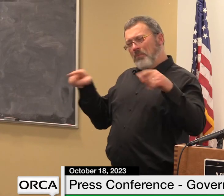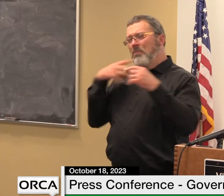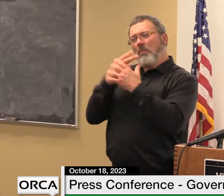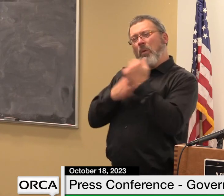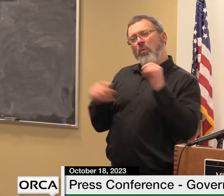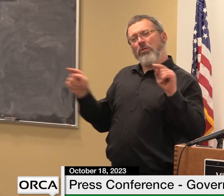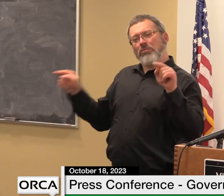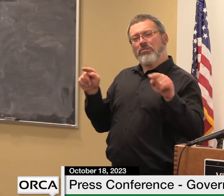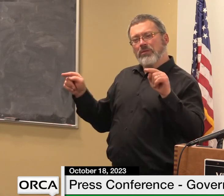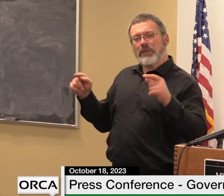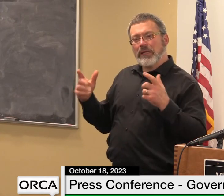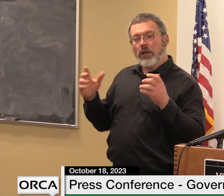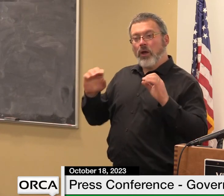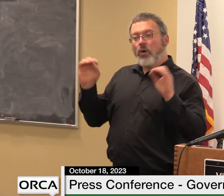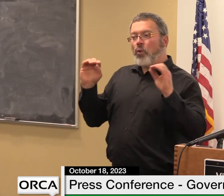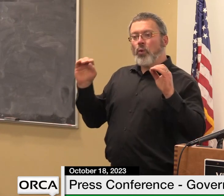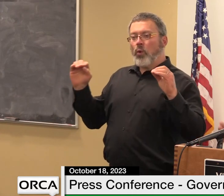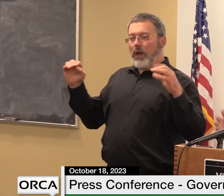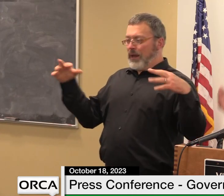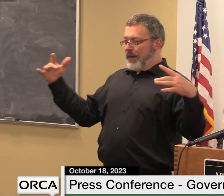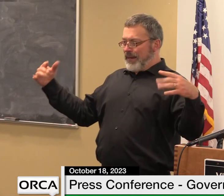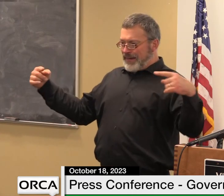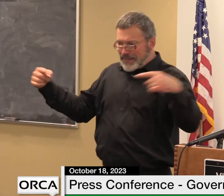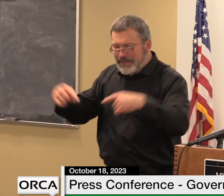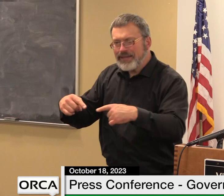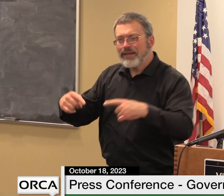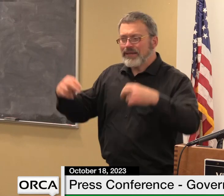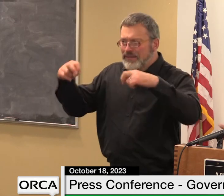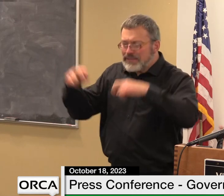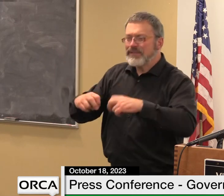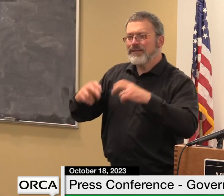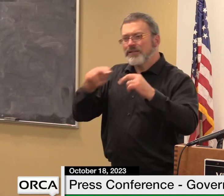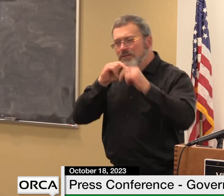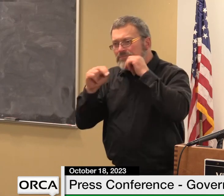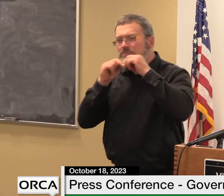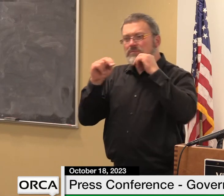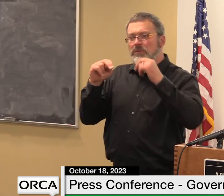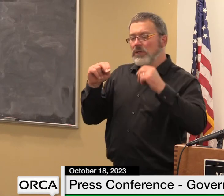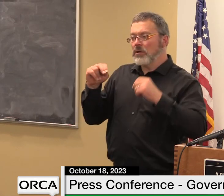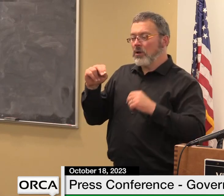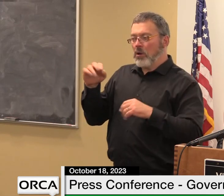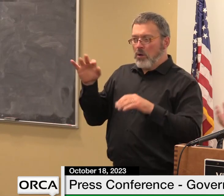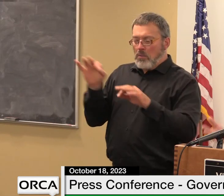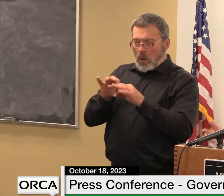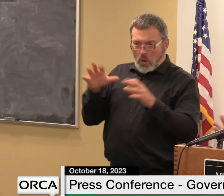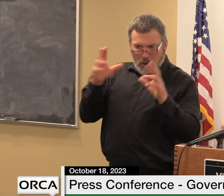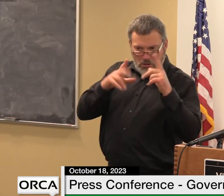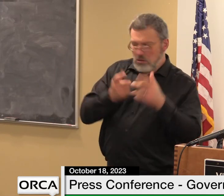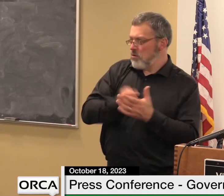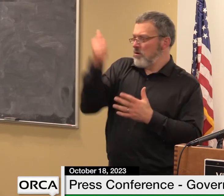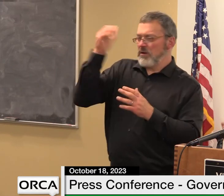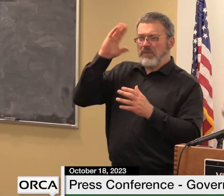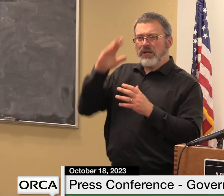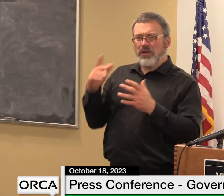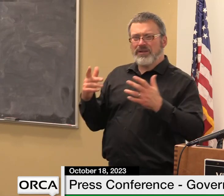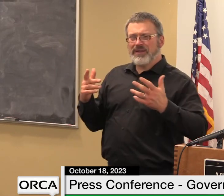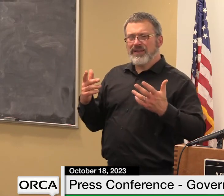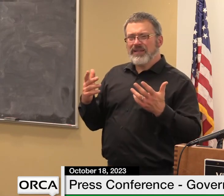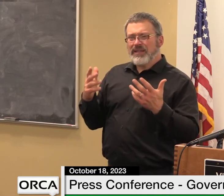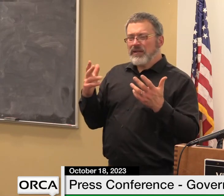nobody coming across saying, you know, I'll vote for that speaker just to get things going. So it takes two. You